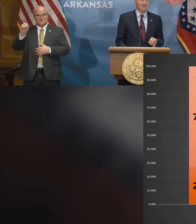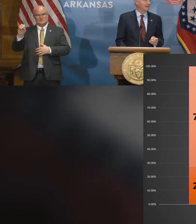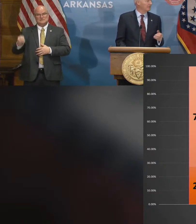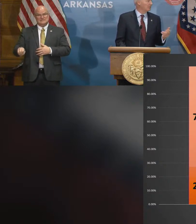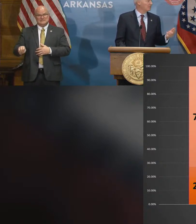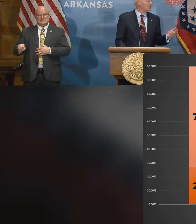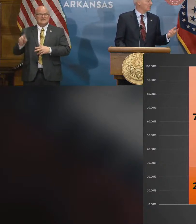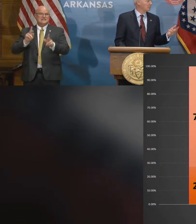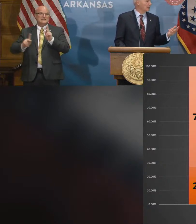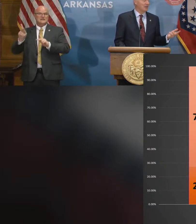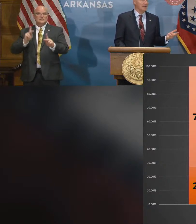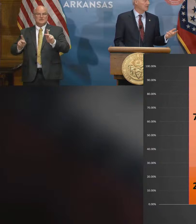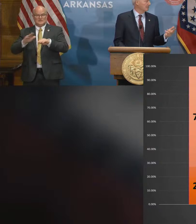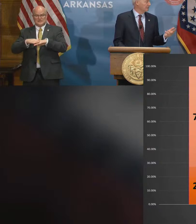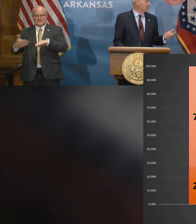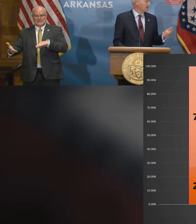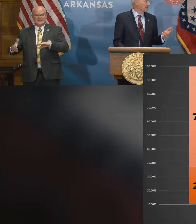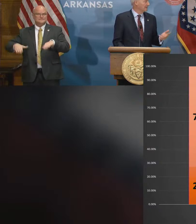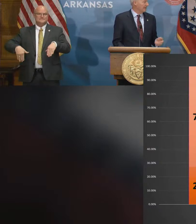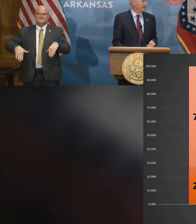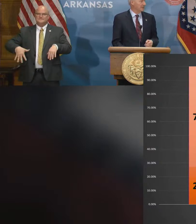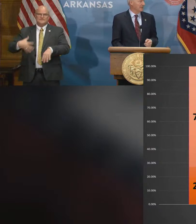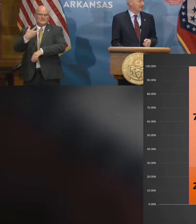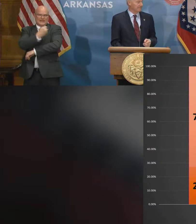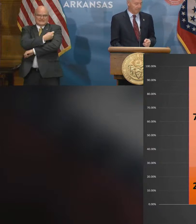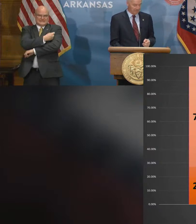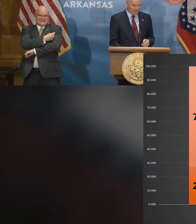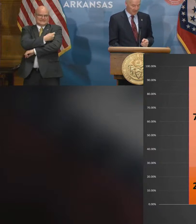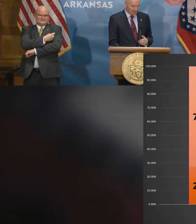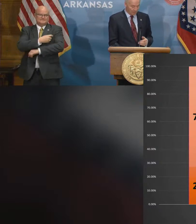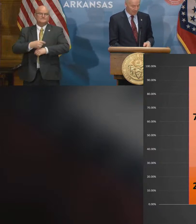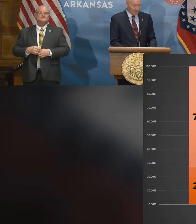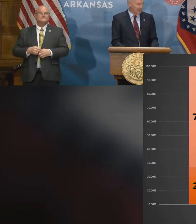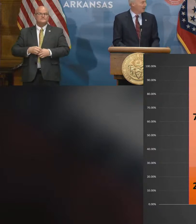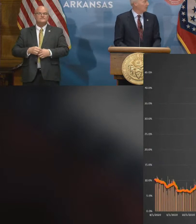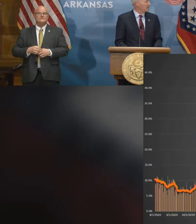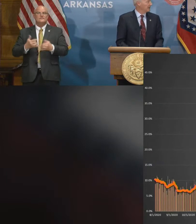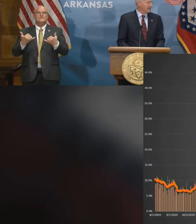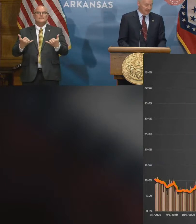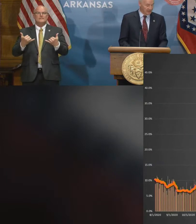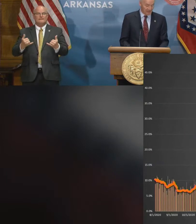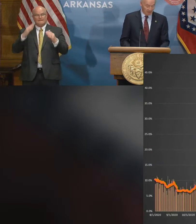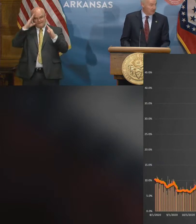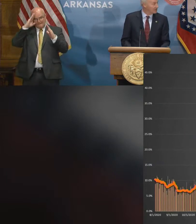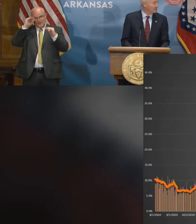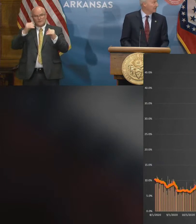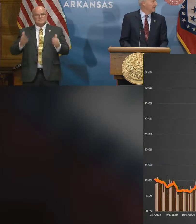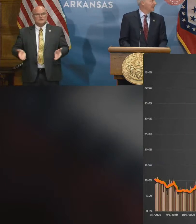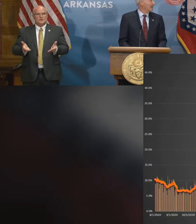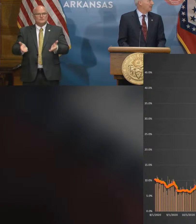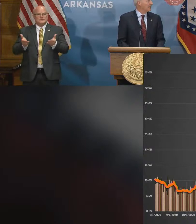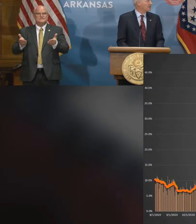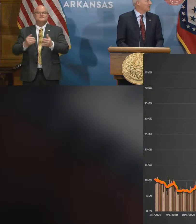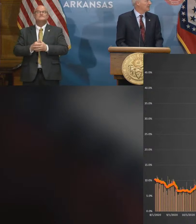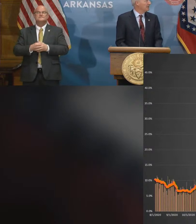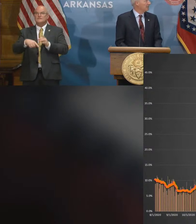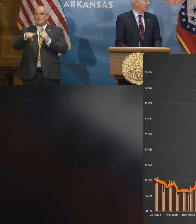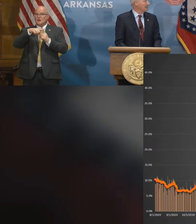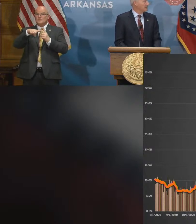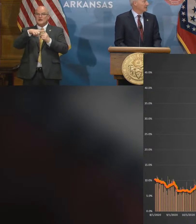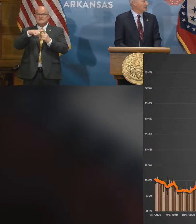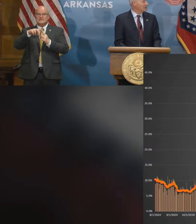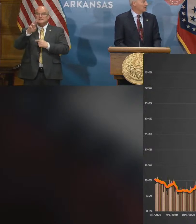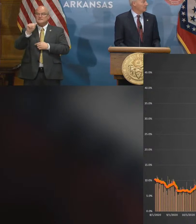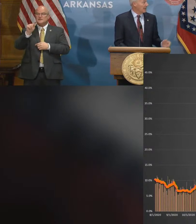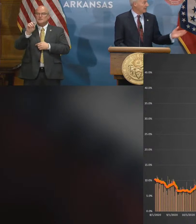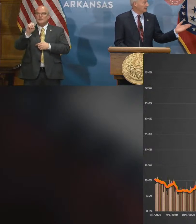82% of those were not fully vaccinated. So with that, I hope that that is an encouragement. Our positivity